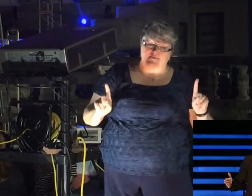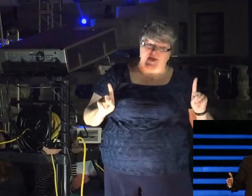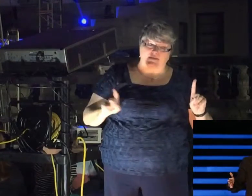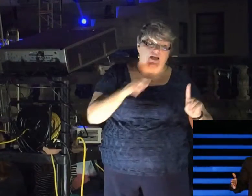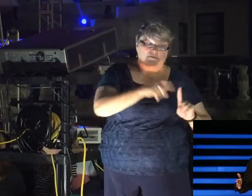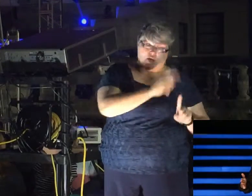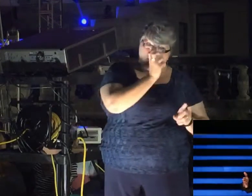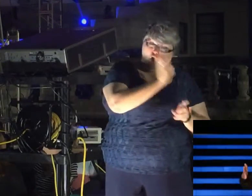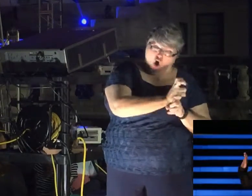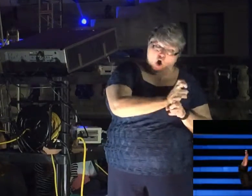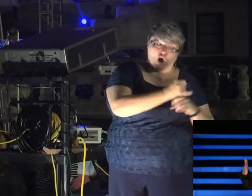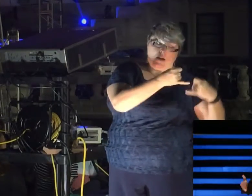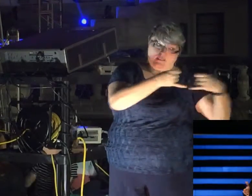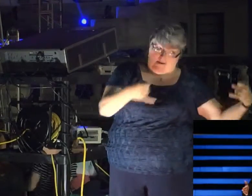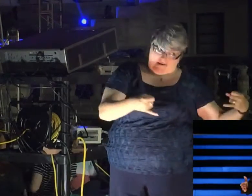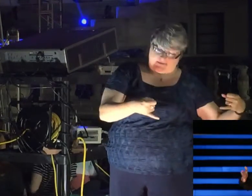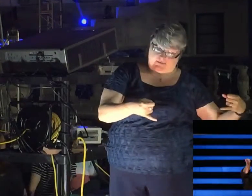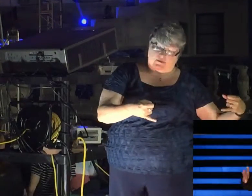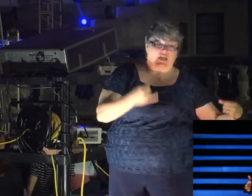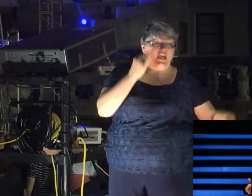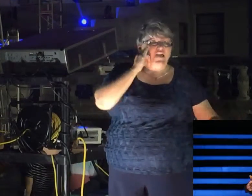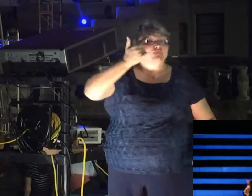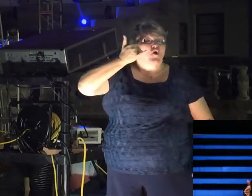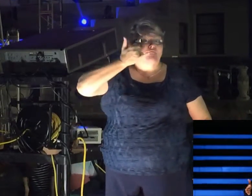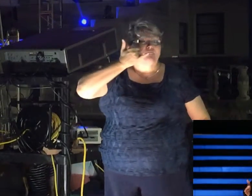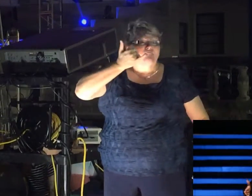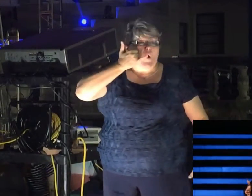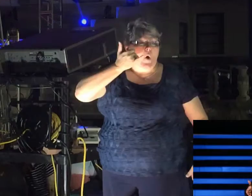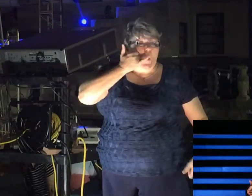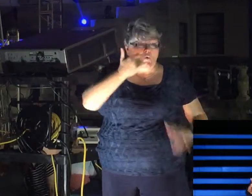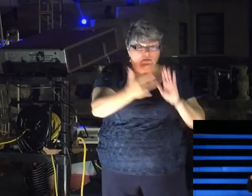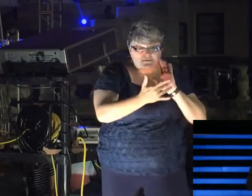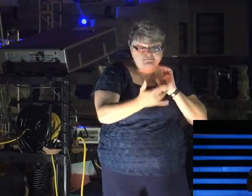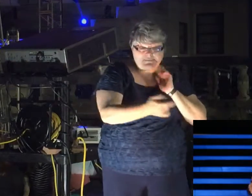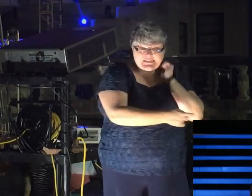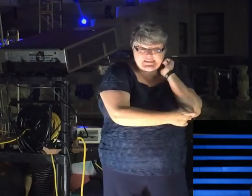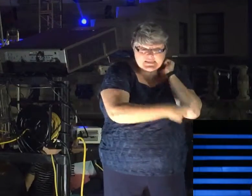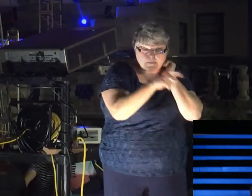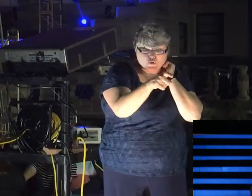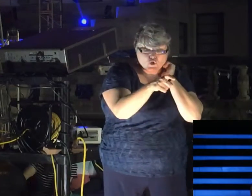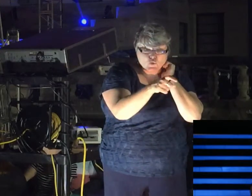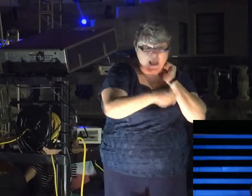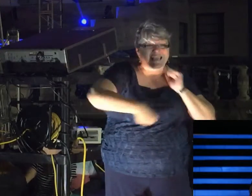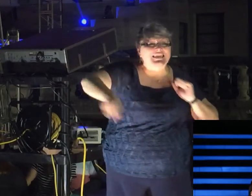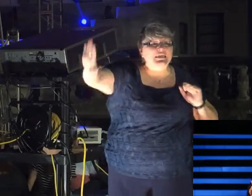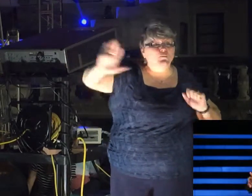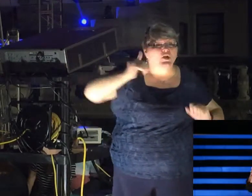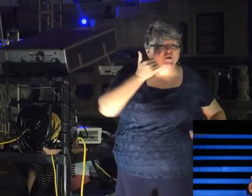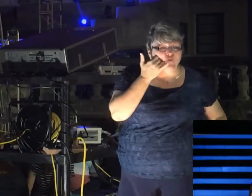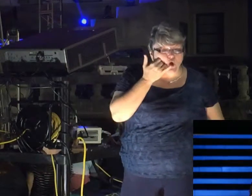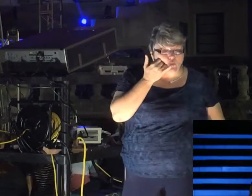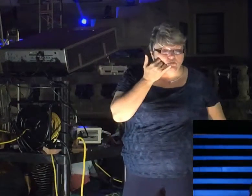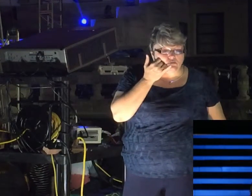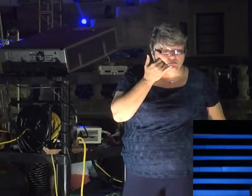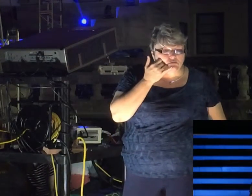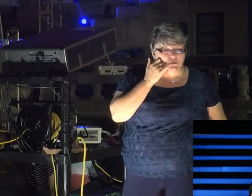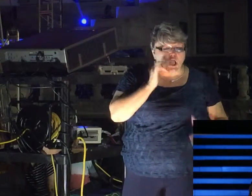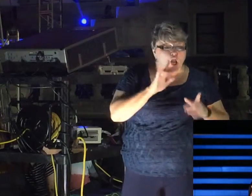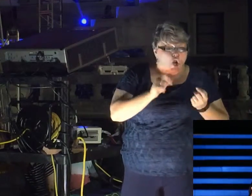not deviate from them. And they are hard boundaries. If your phone is a source of temptation, give it